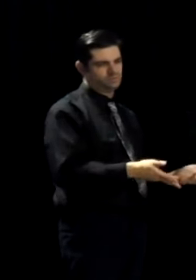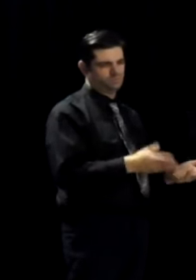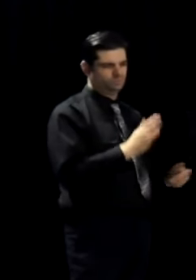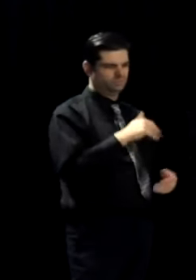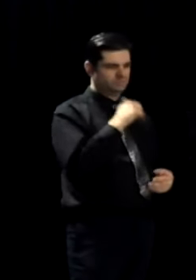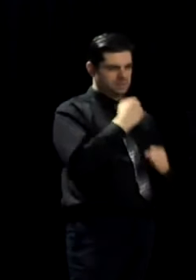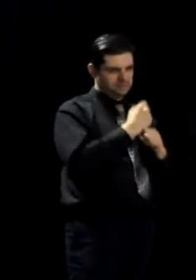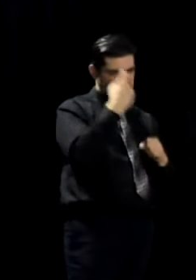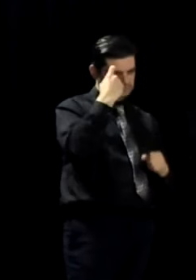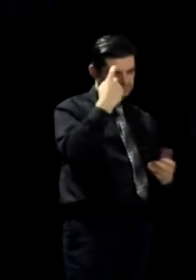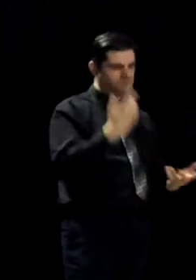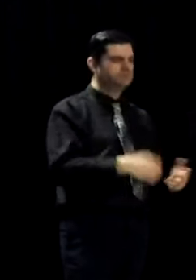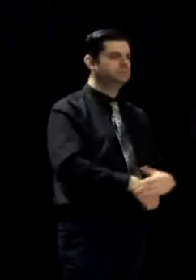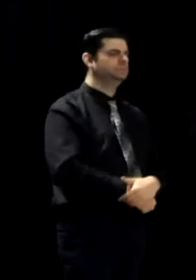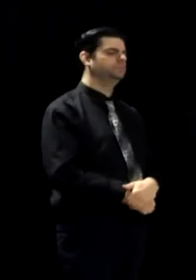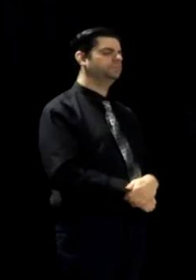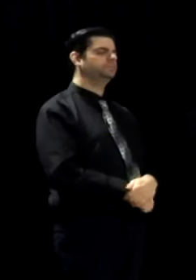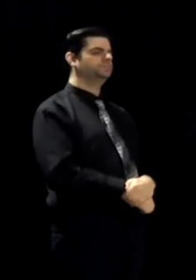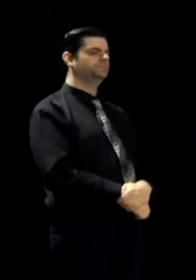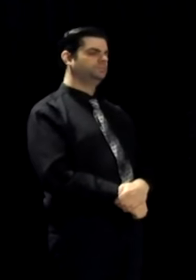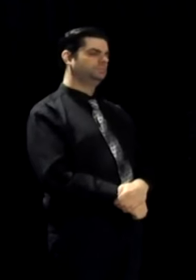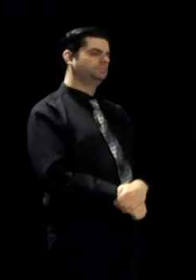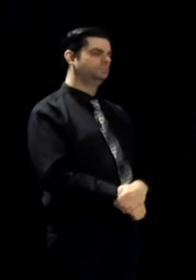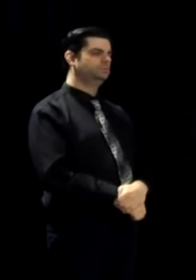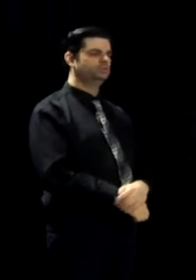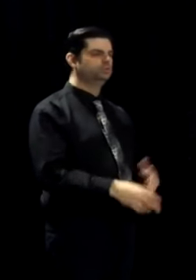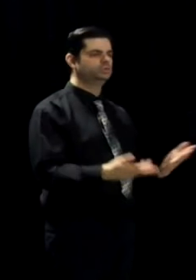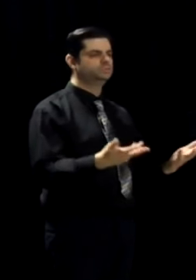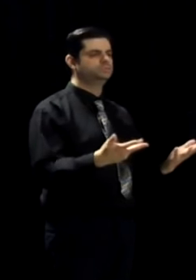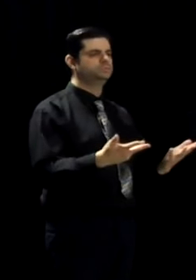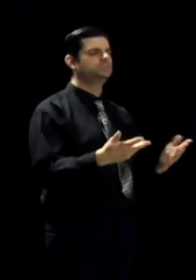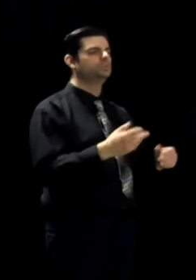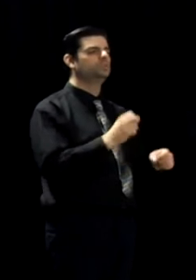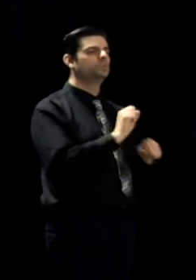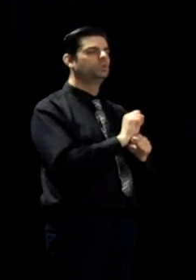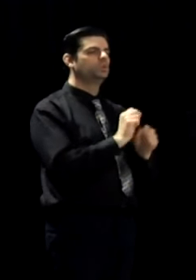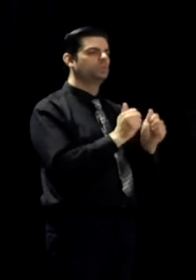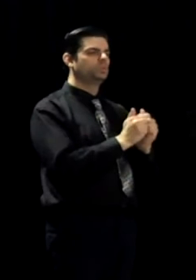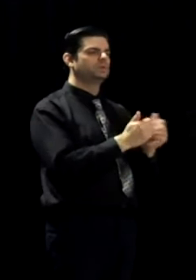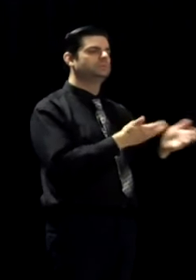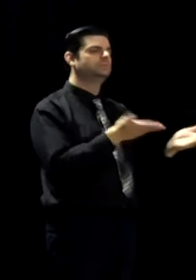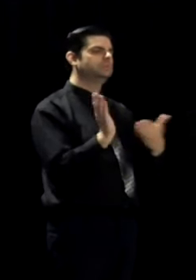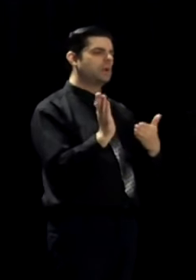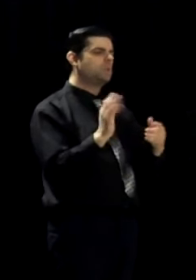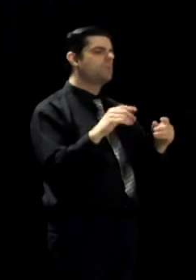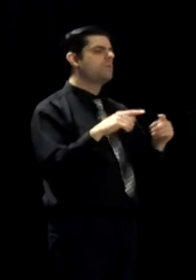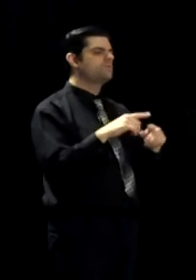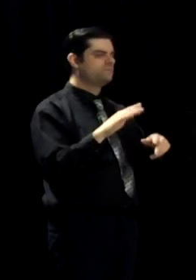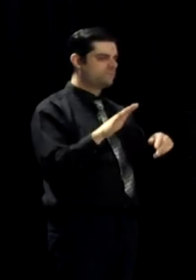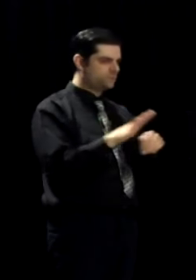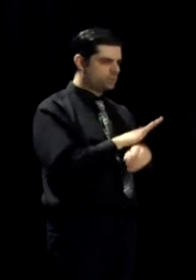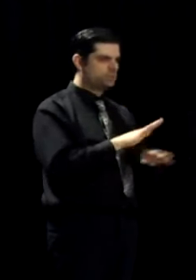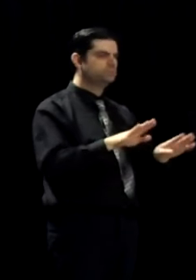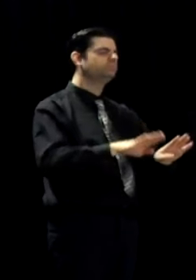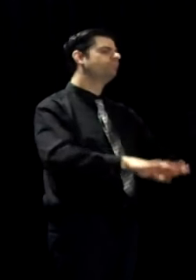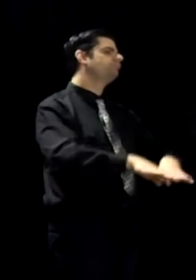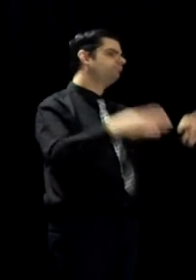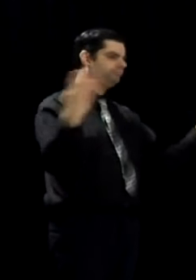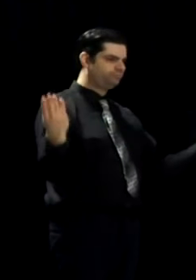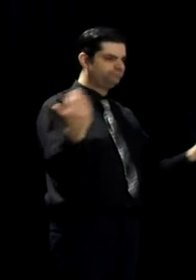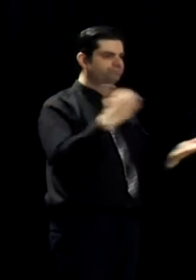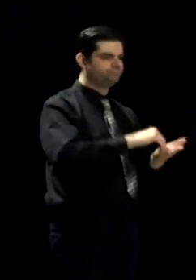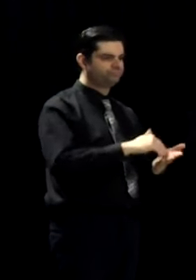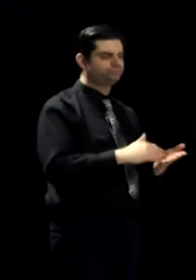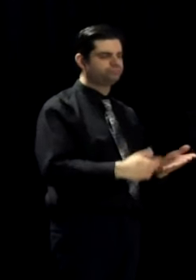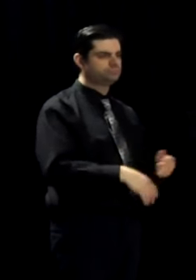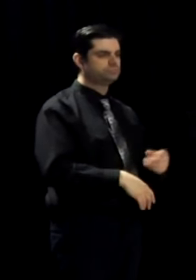may see some restaurants just stay with takeout until they can come back full staff. And then would hair salons fall